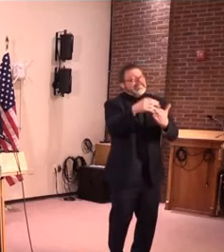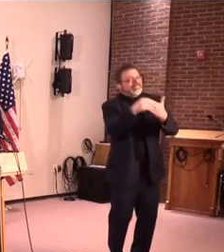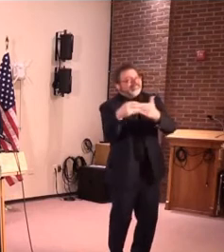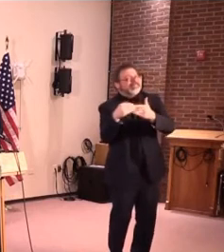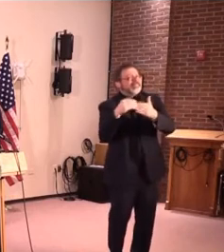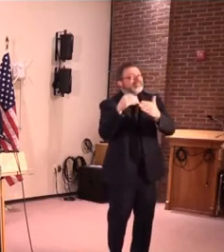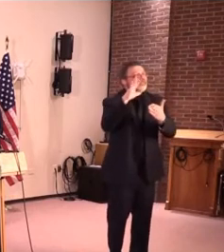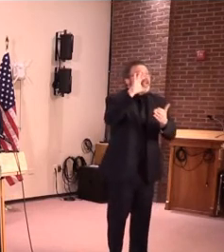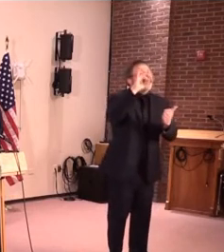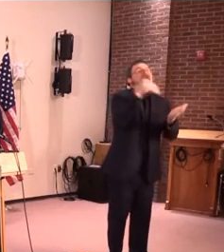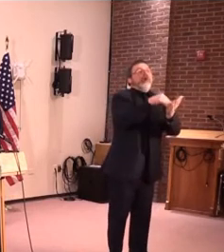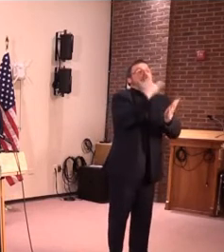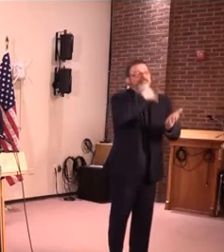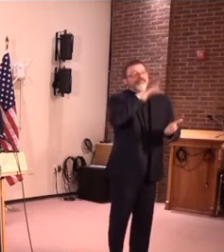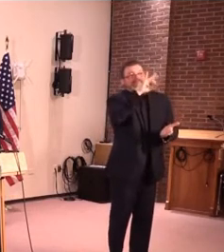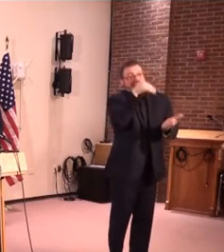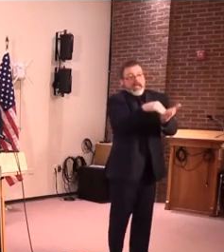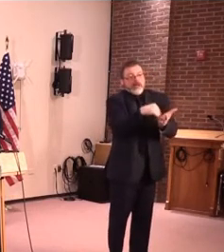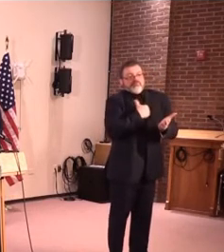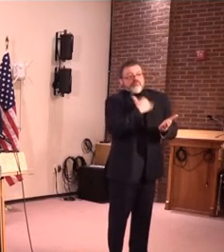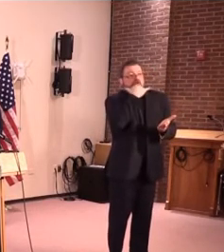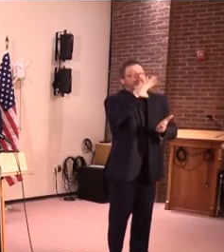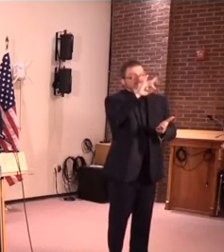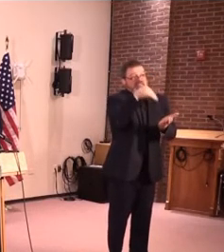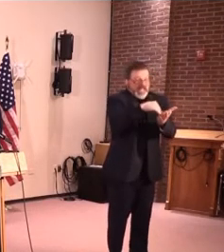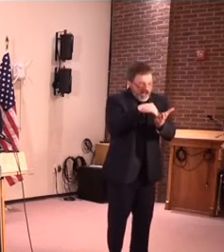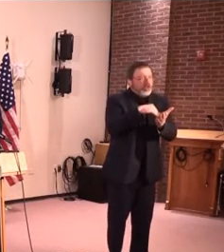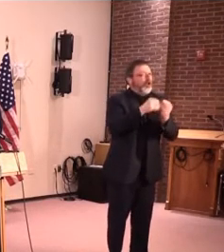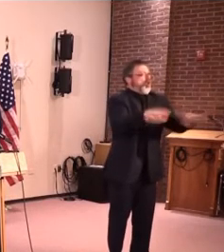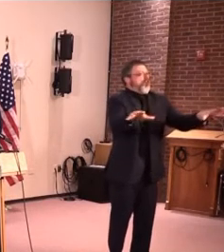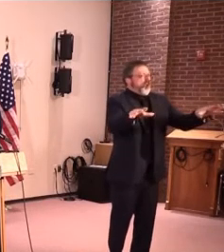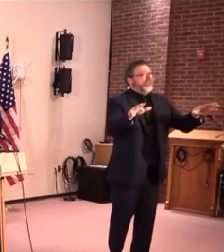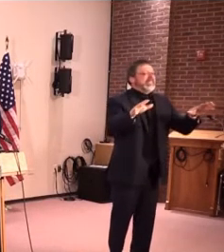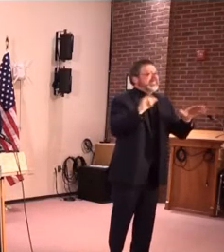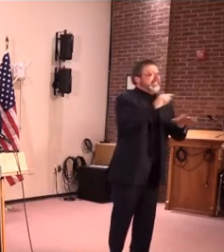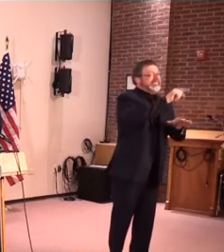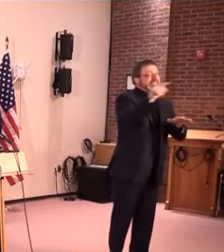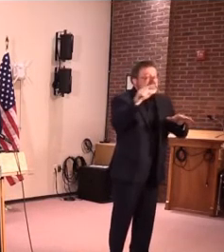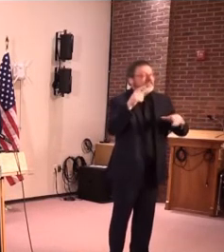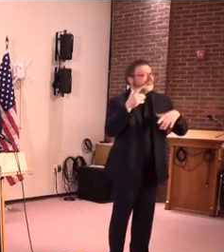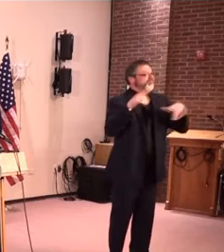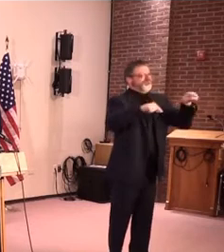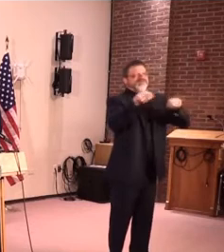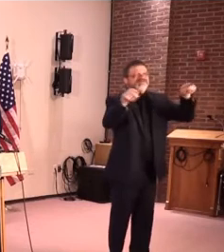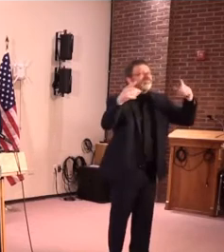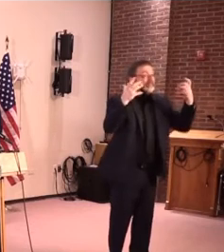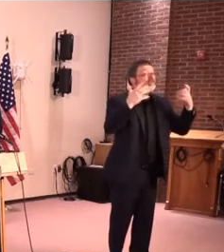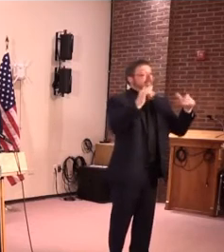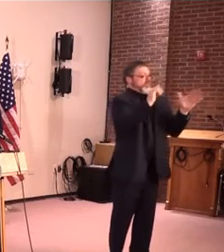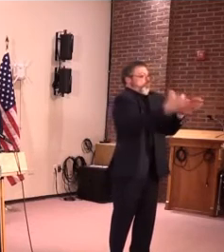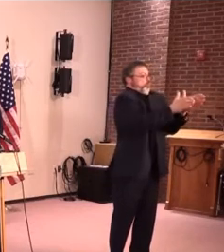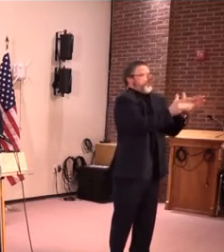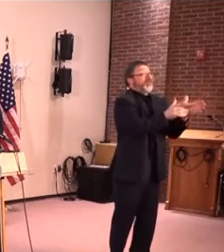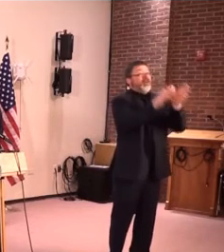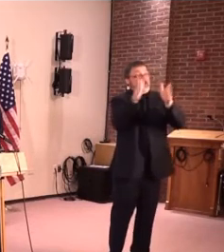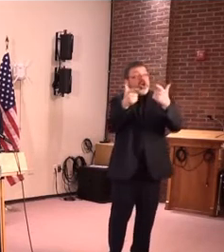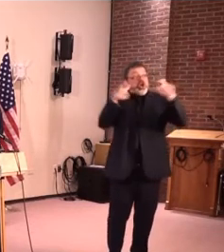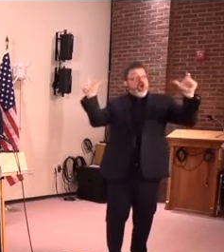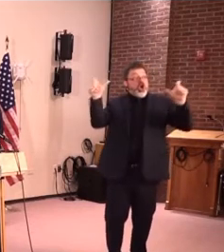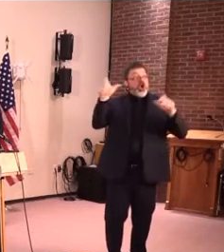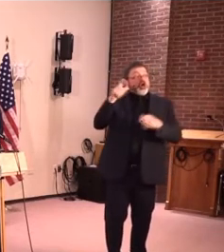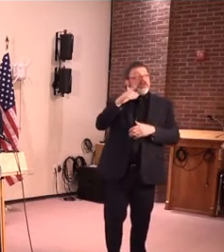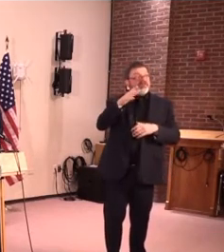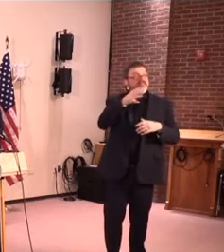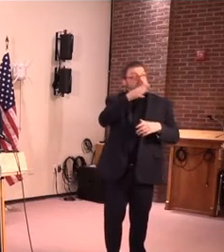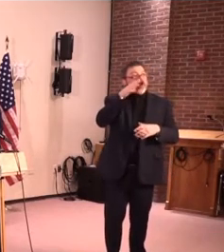in annual income loss, and large farms could see $1.16 million in losses